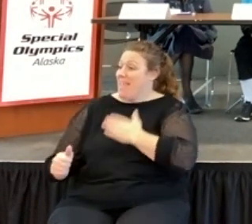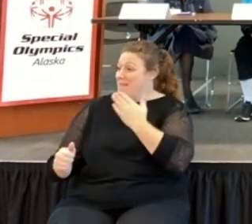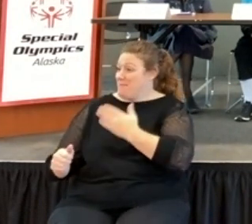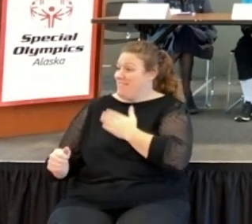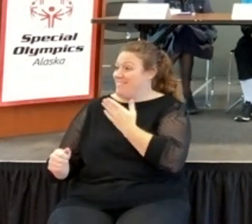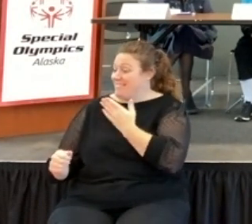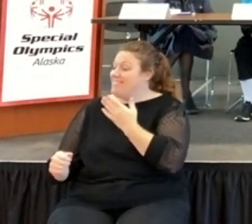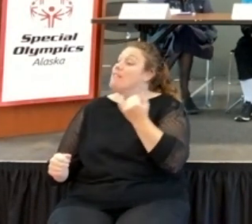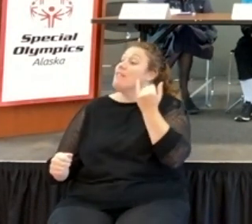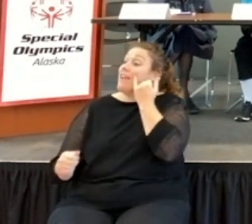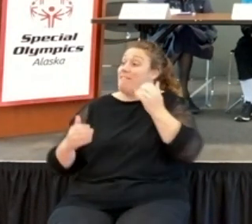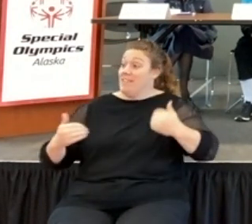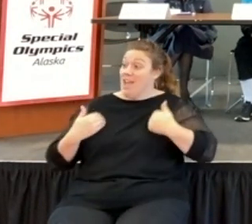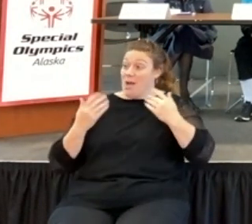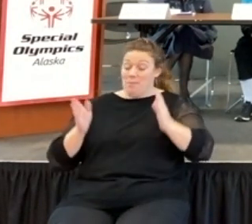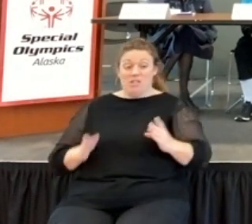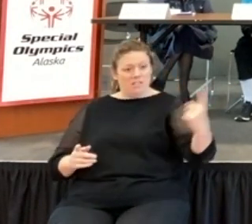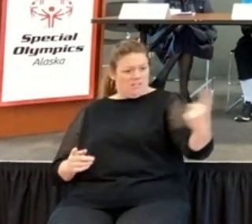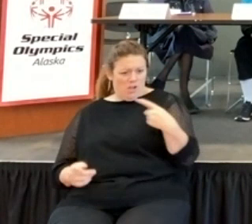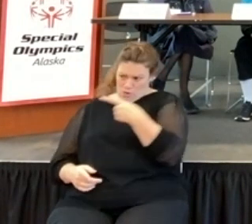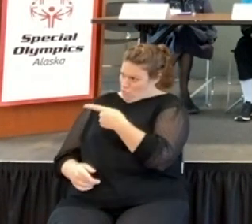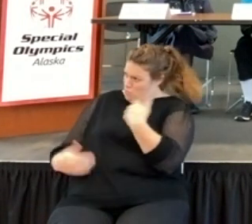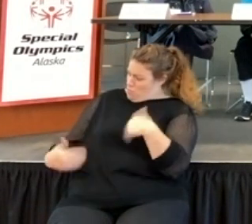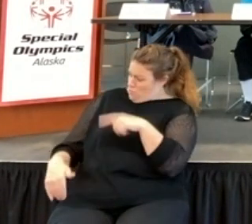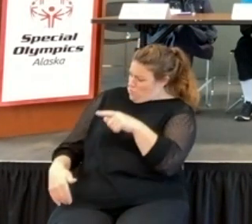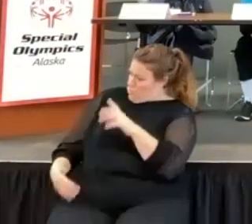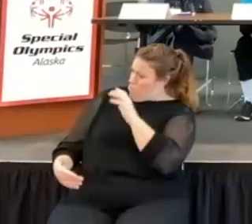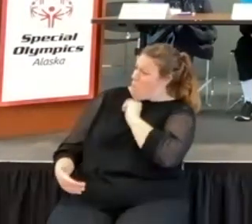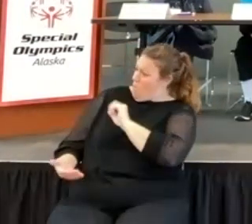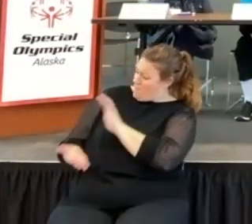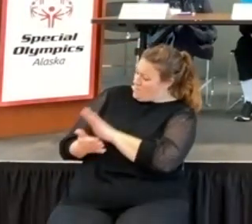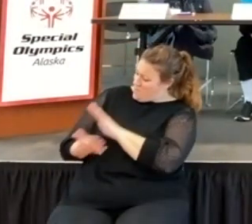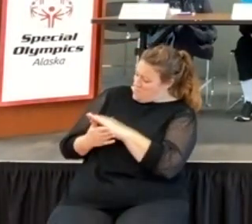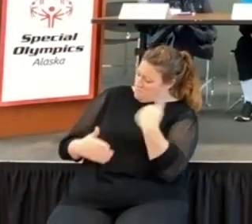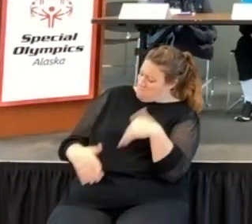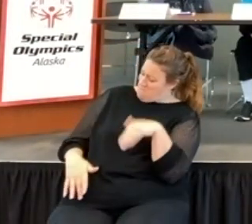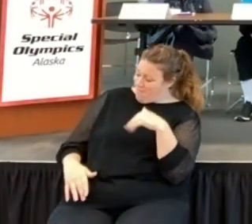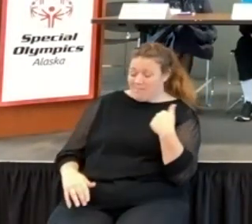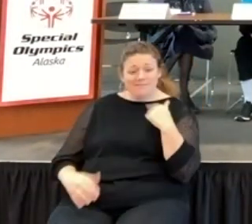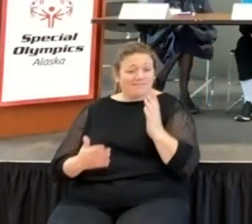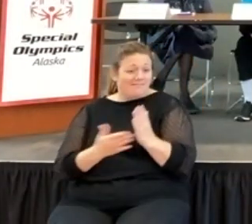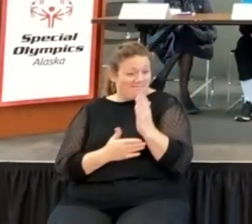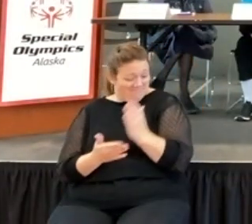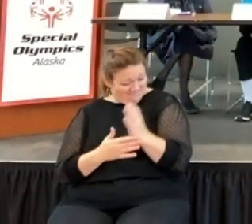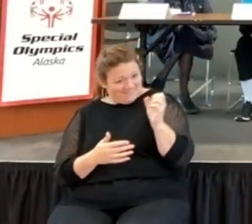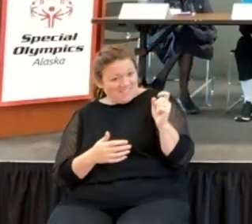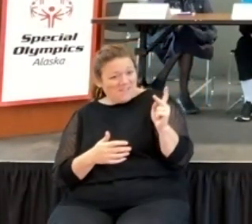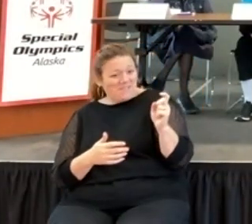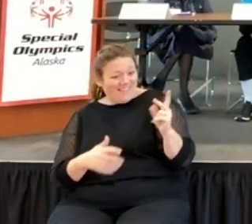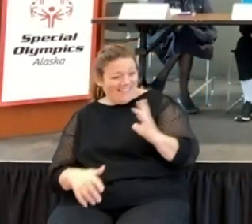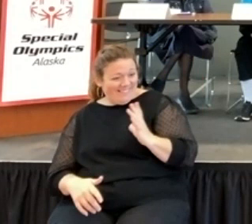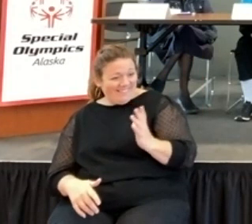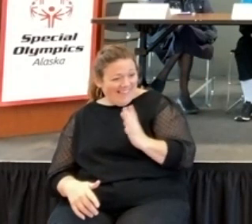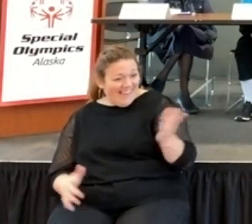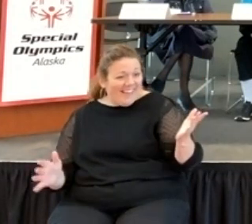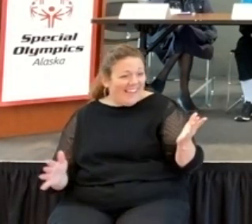person walks up to me today and says, you old school, I said, that's all right. I use humor. I might be old school, but I